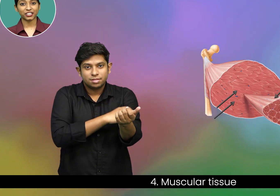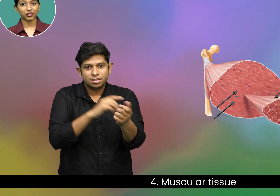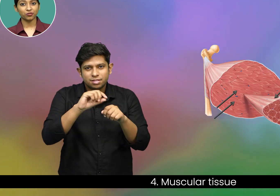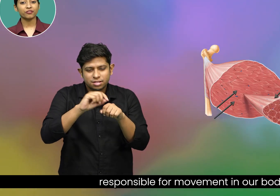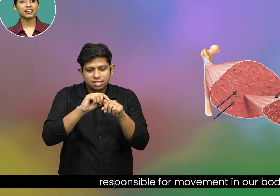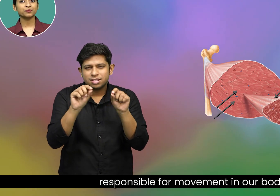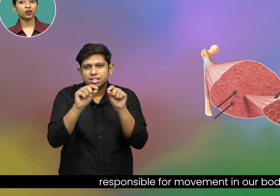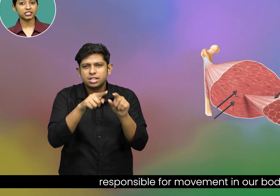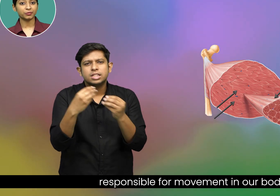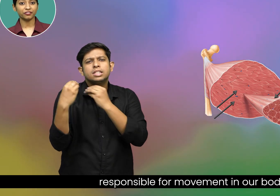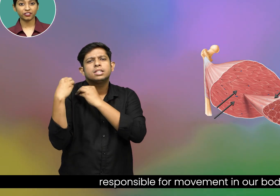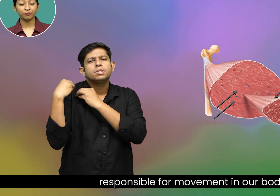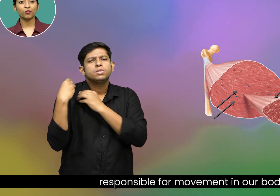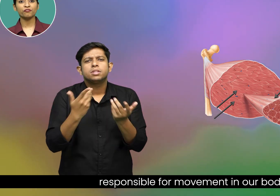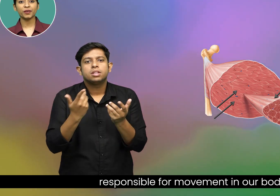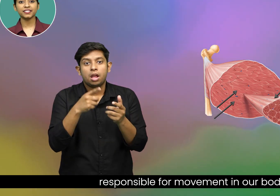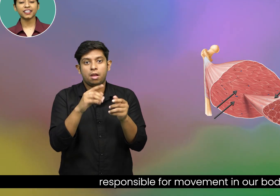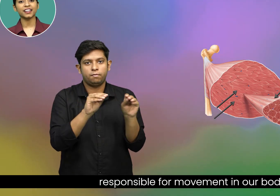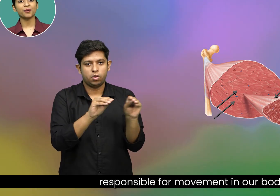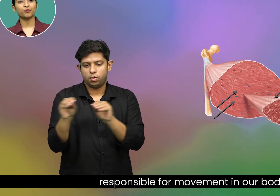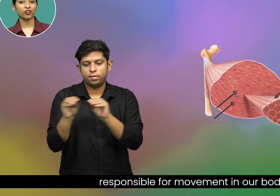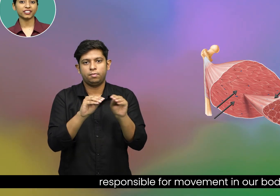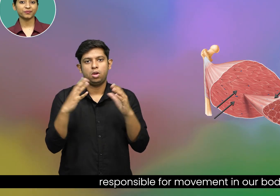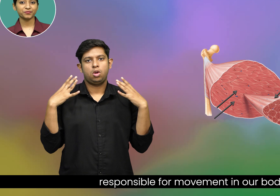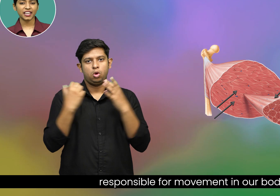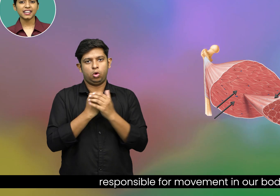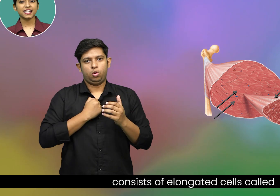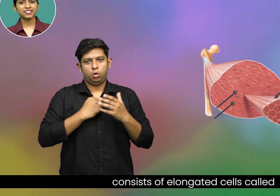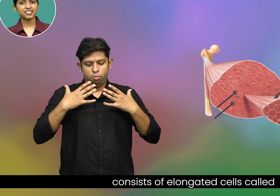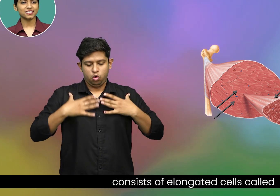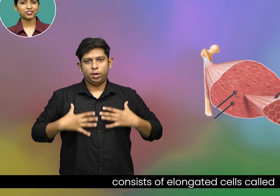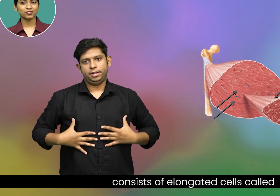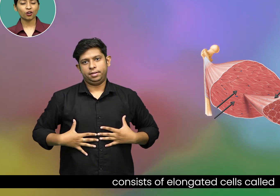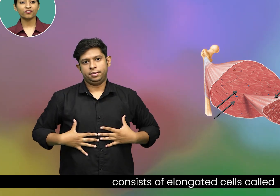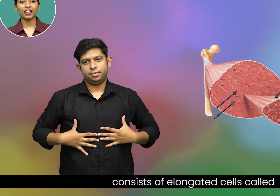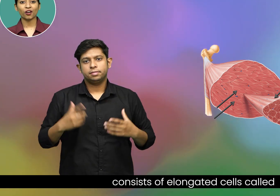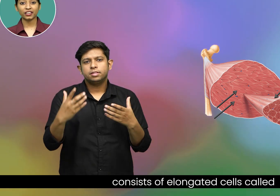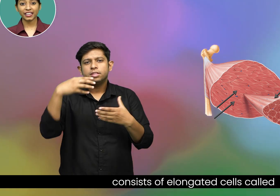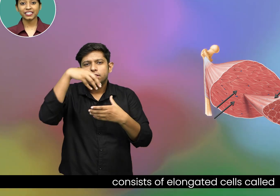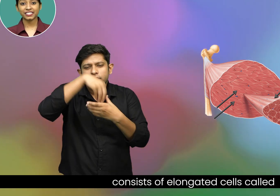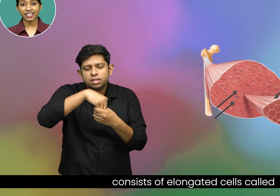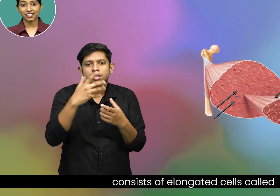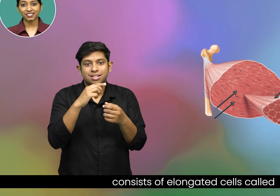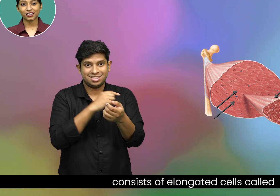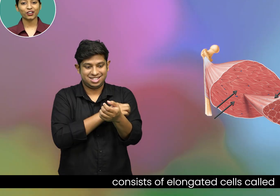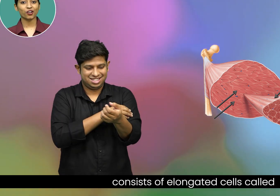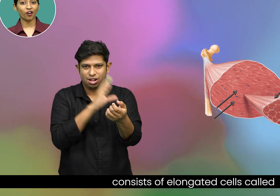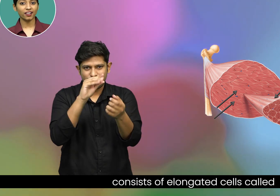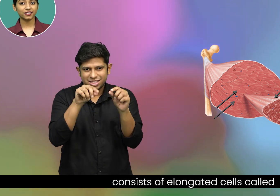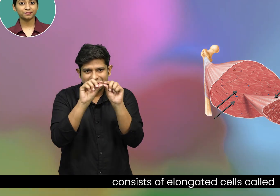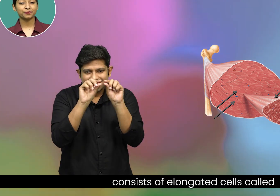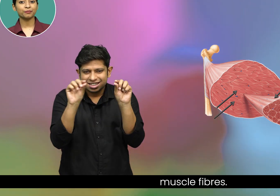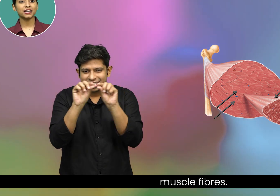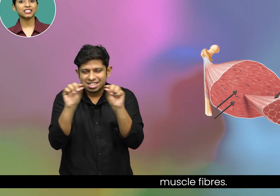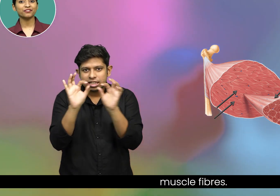Muscular tissue responsible for movement in our body consists of elongated cells